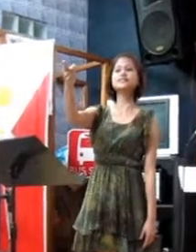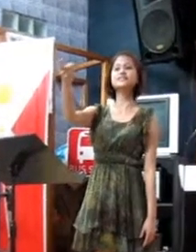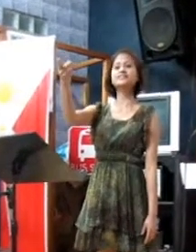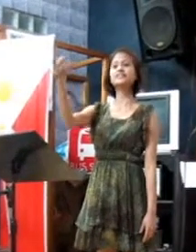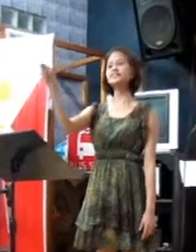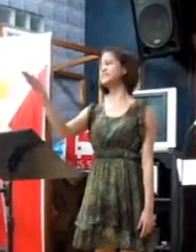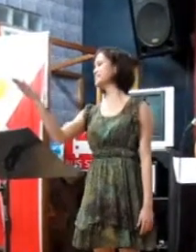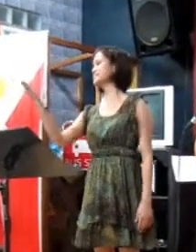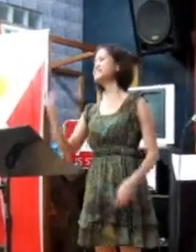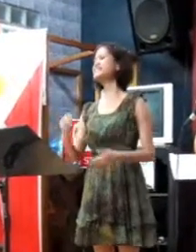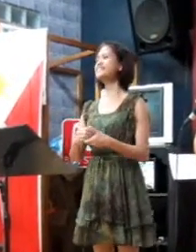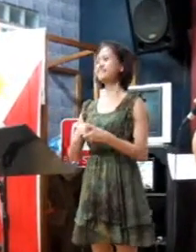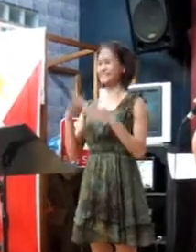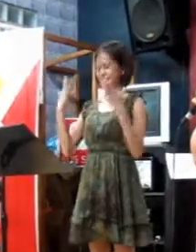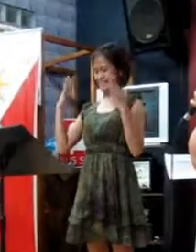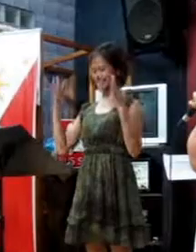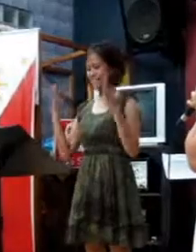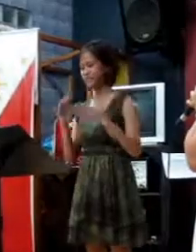RCCB.